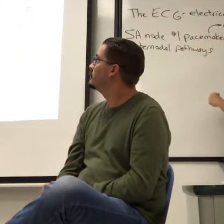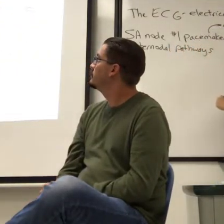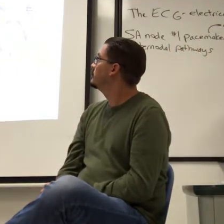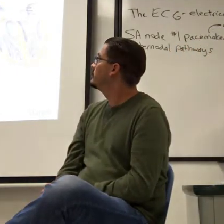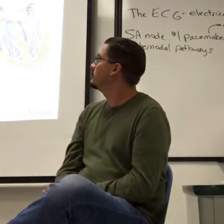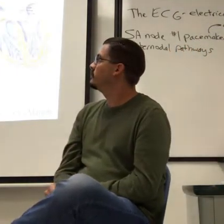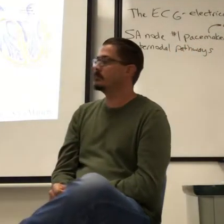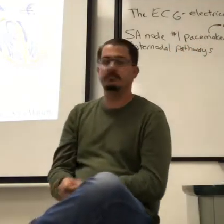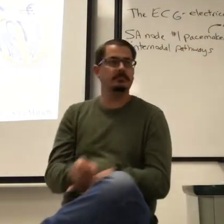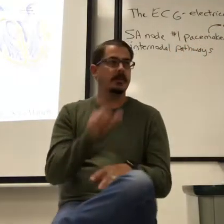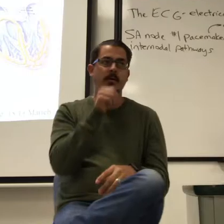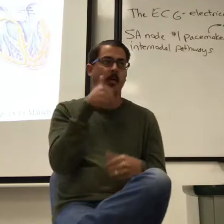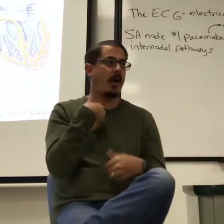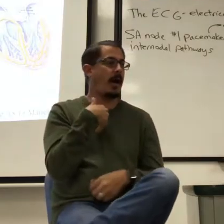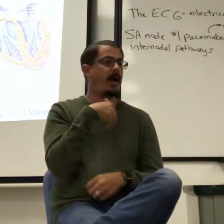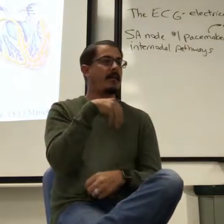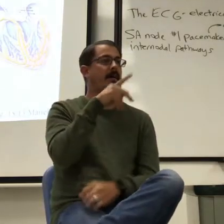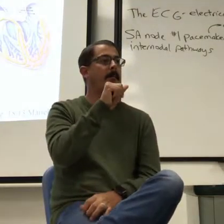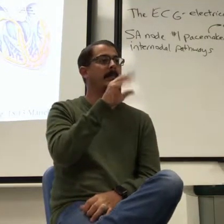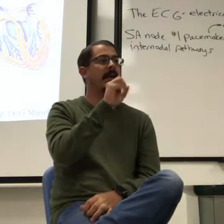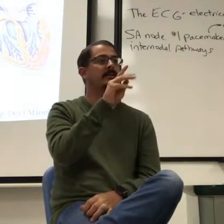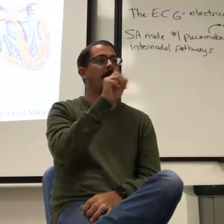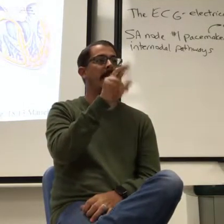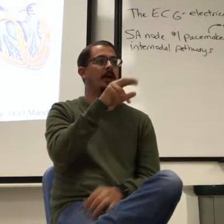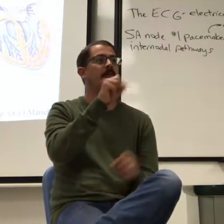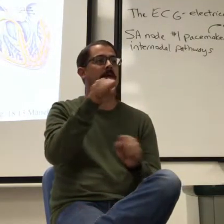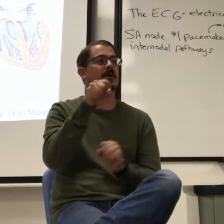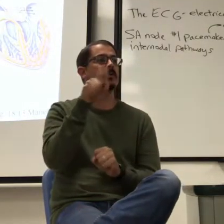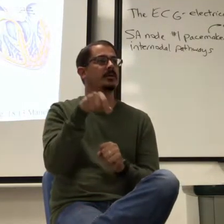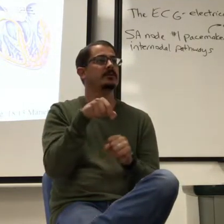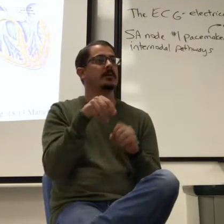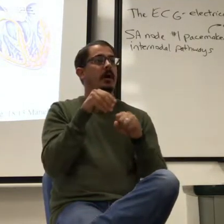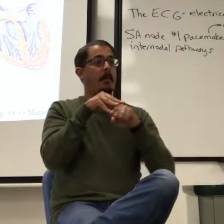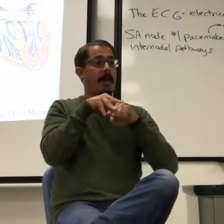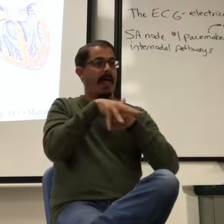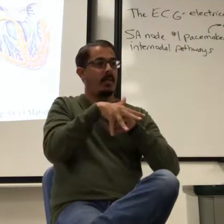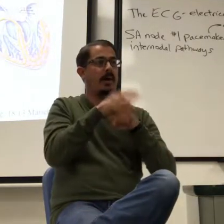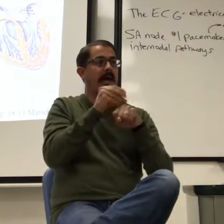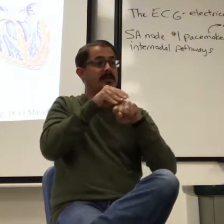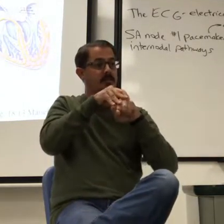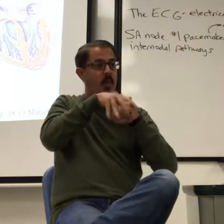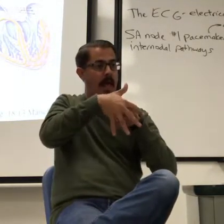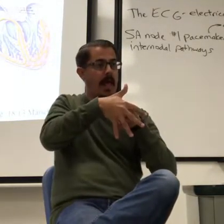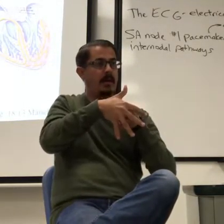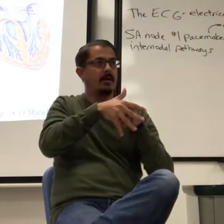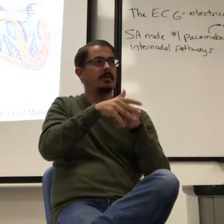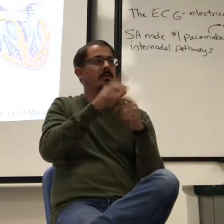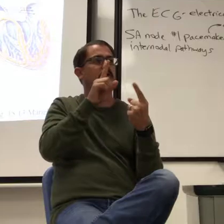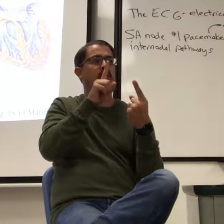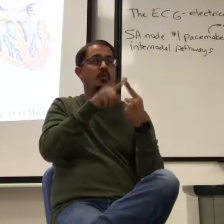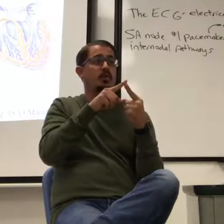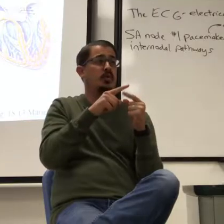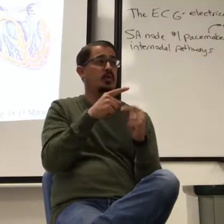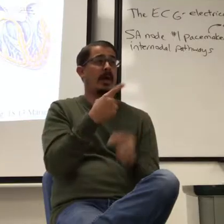They have no pacemaker potential, they're just pathways for the depolarization to spread to a single